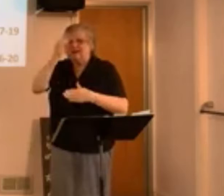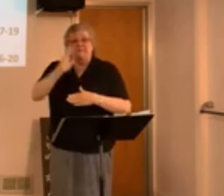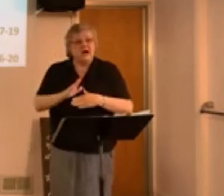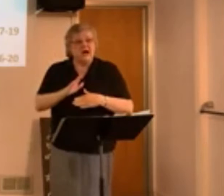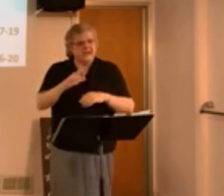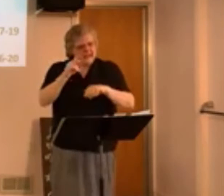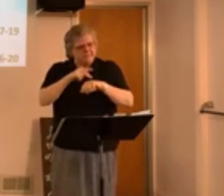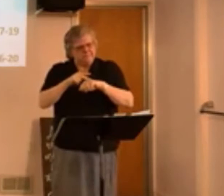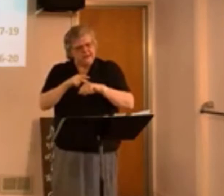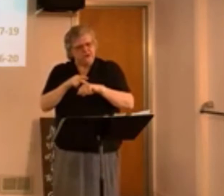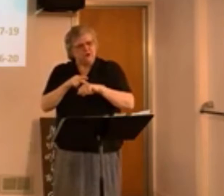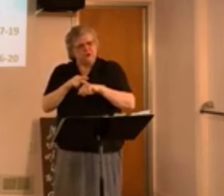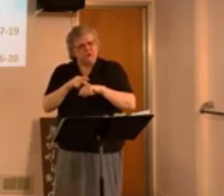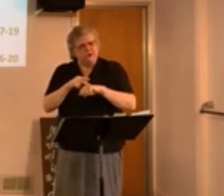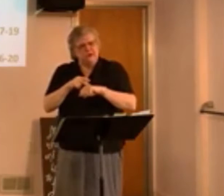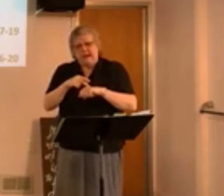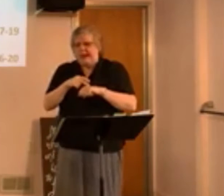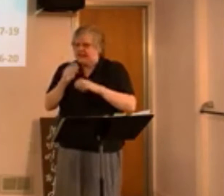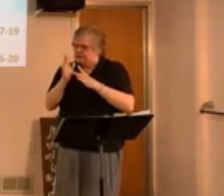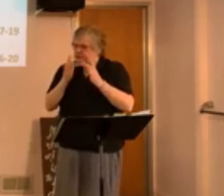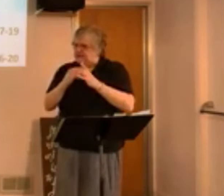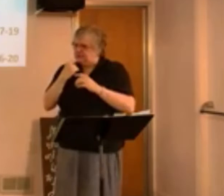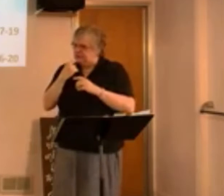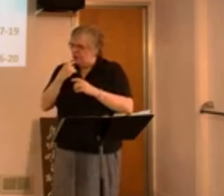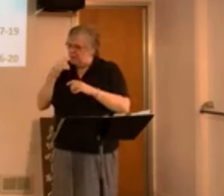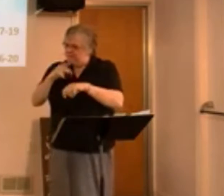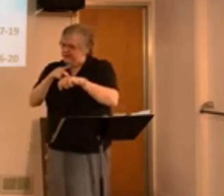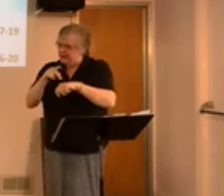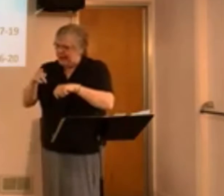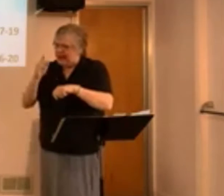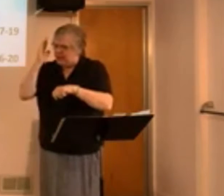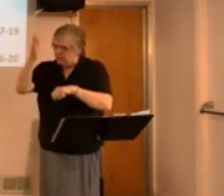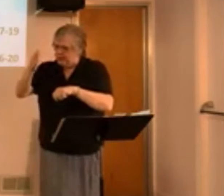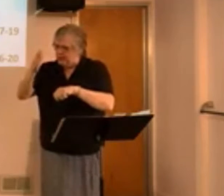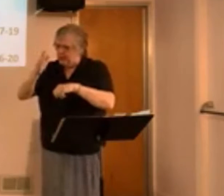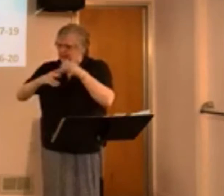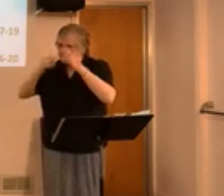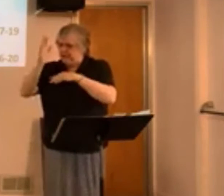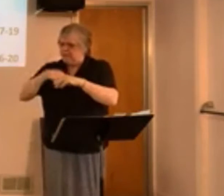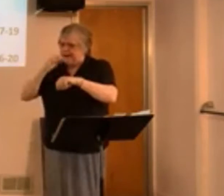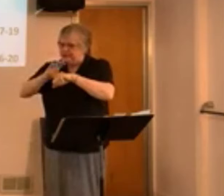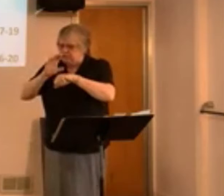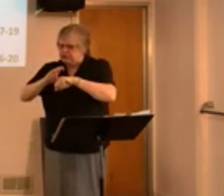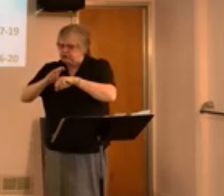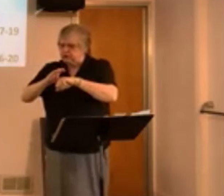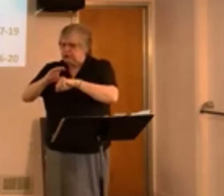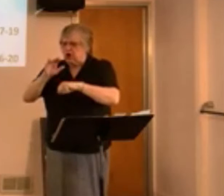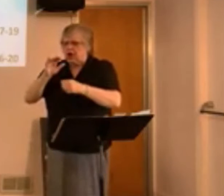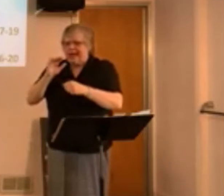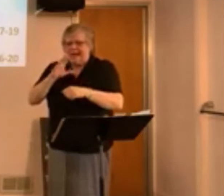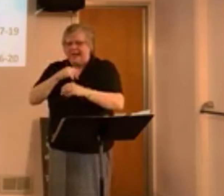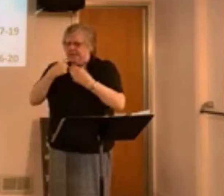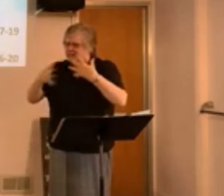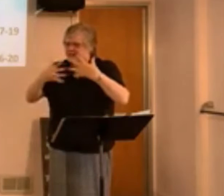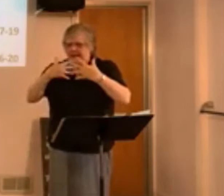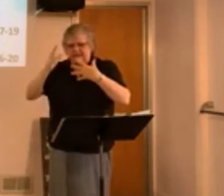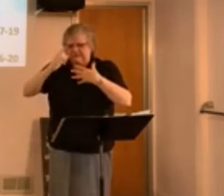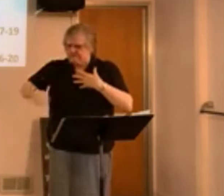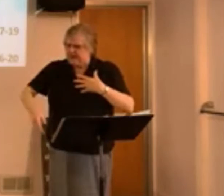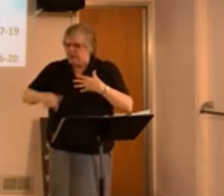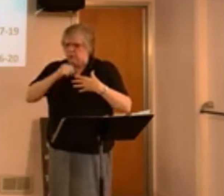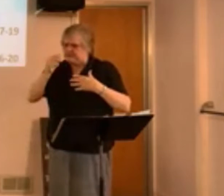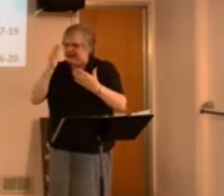he said, Peter, I'm going to build my church, Jesus is saying, and the very gates of hell will